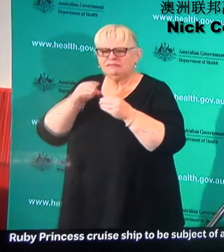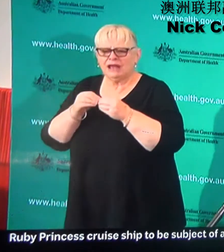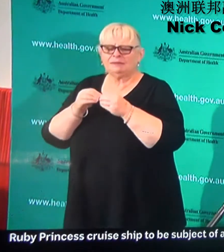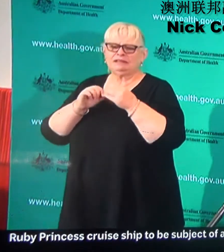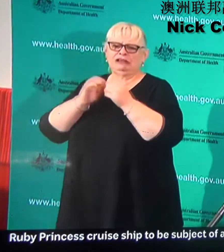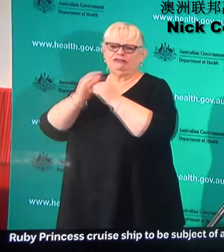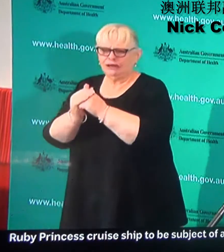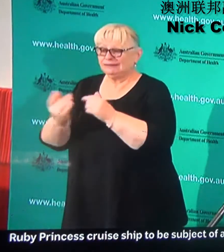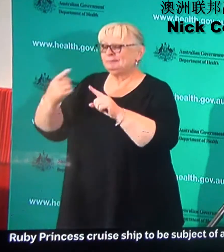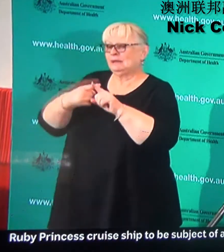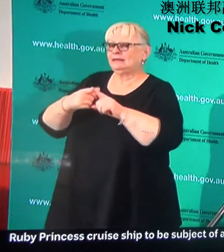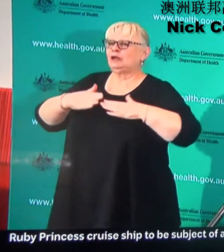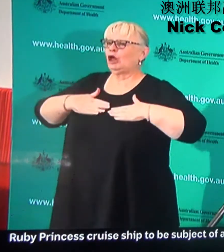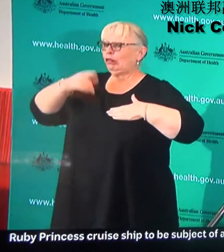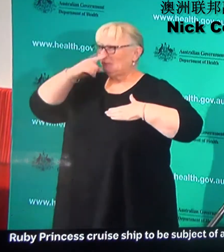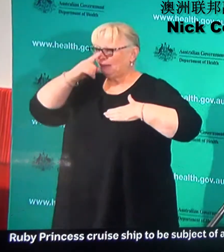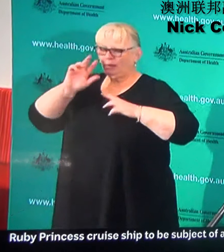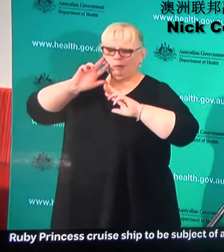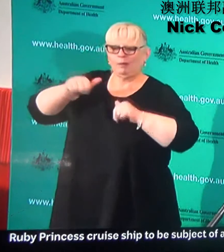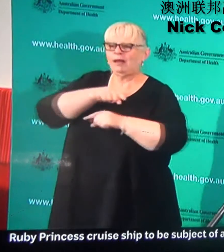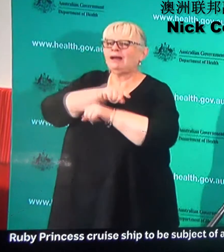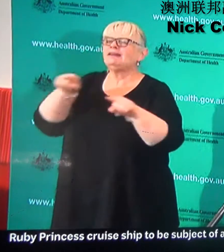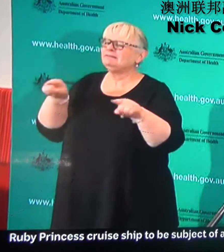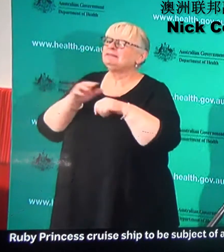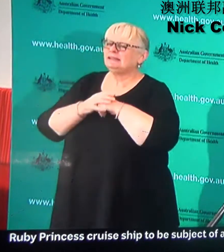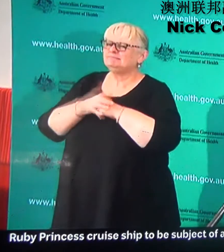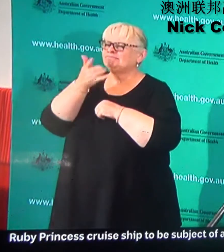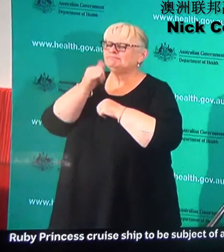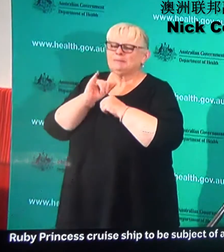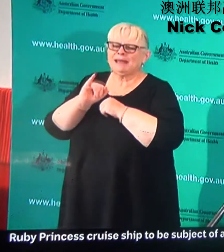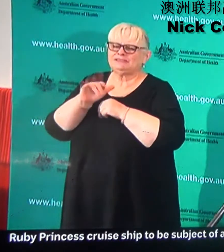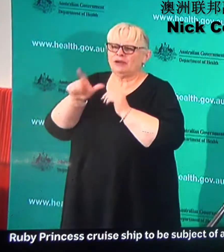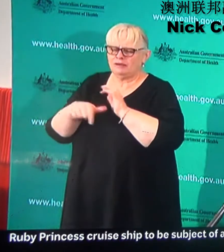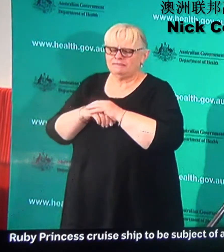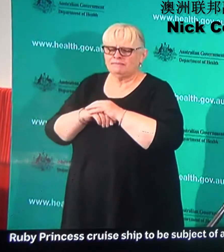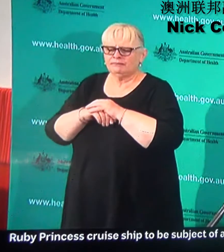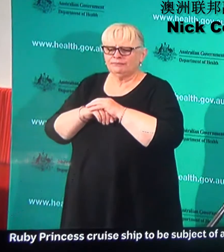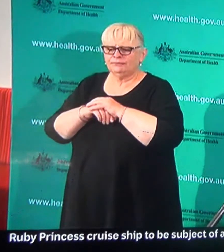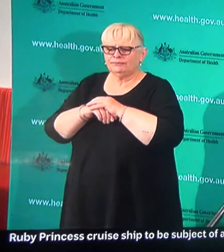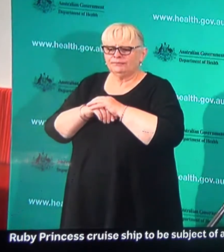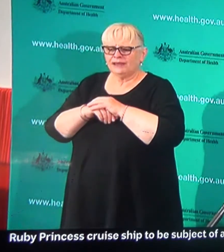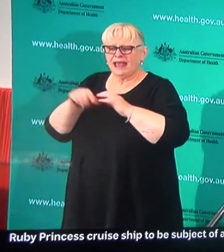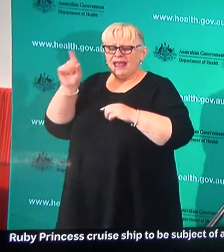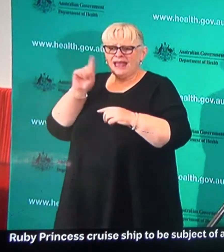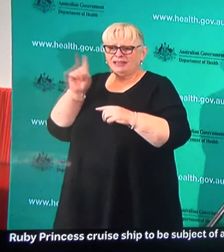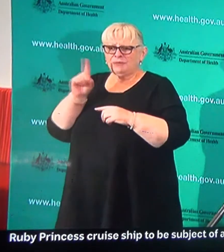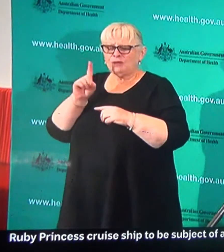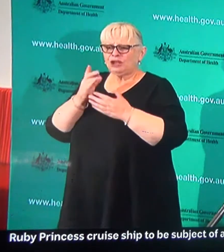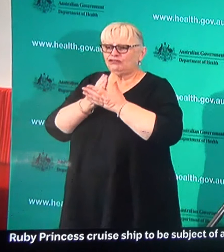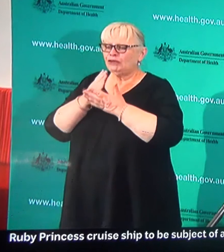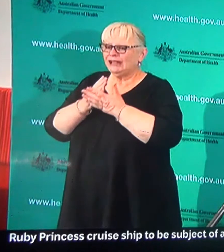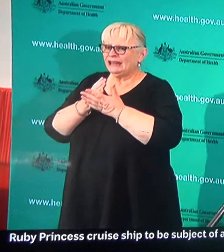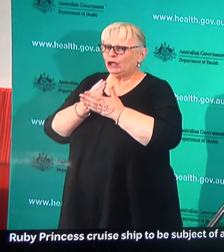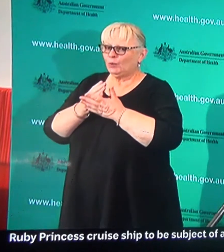and additionally for the healthcare workers who are looking after them. This is a period of maintaining